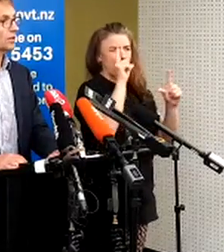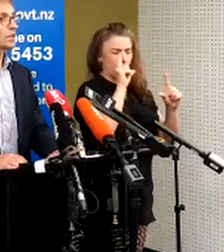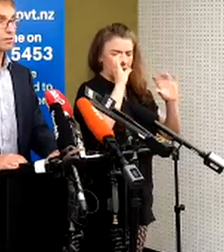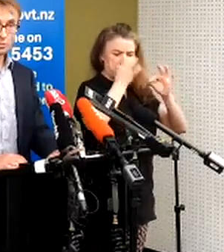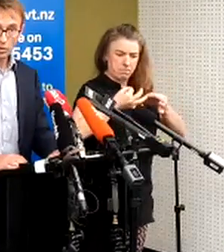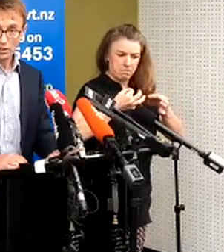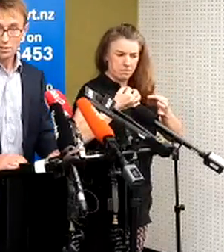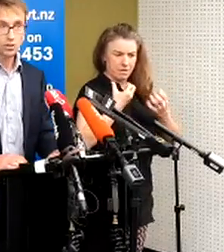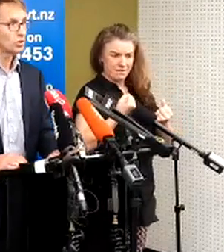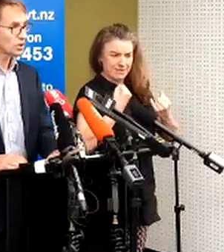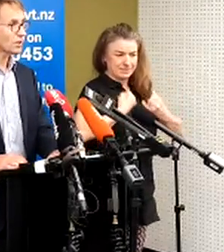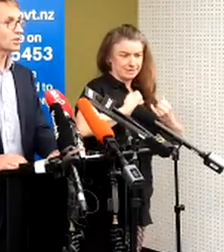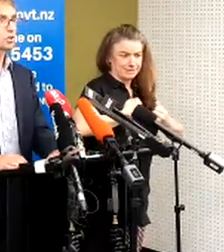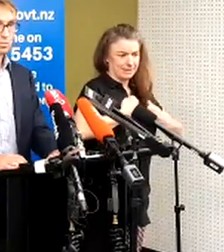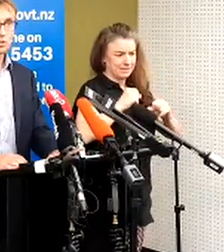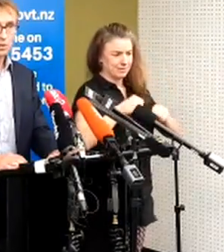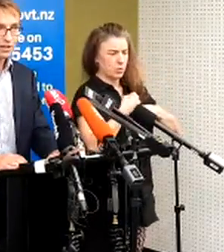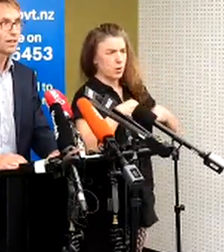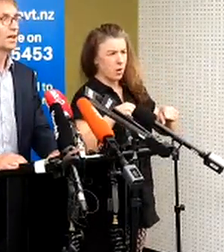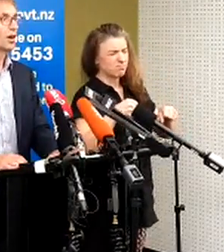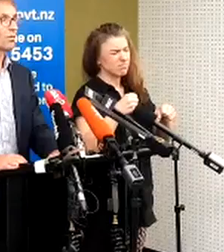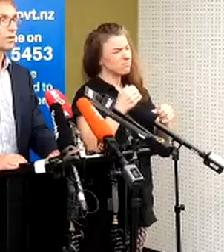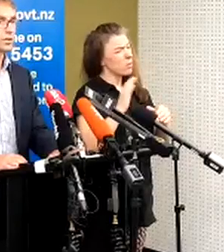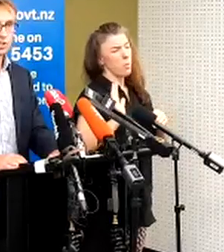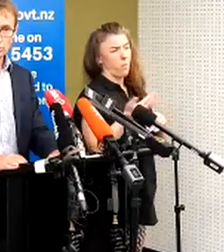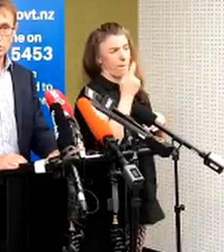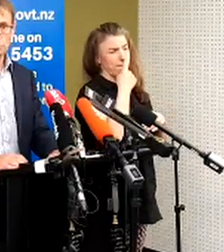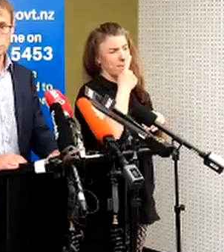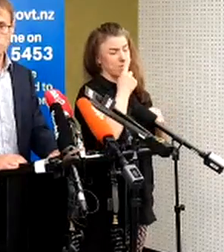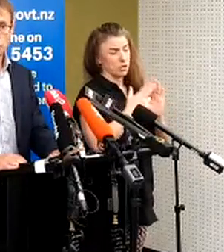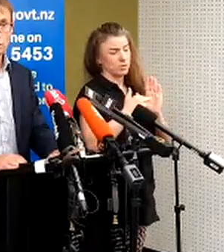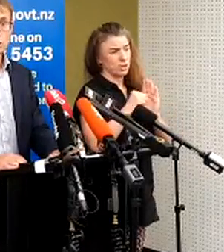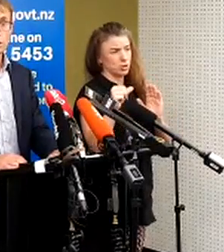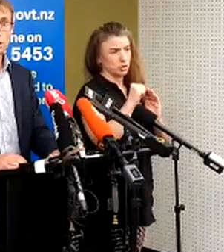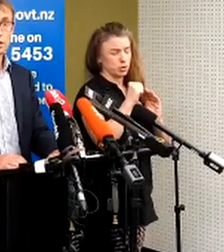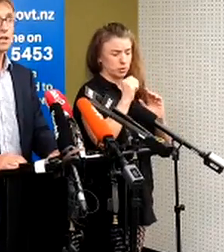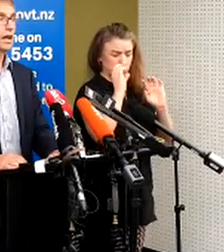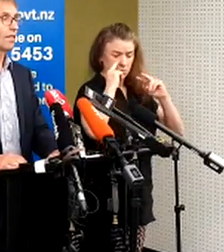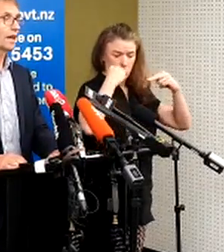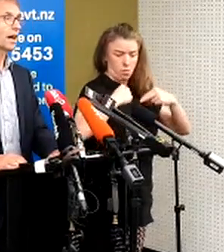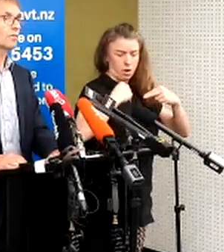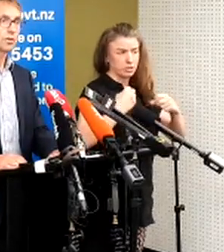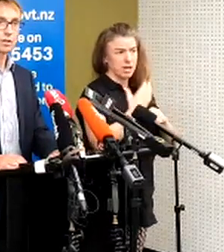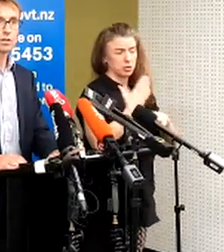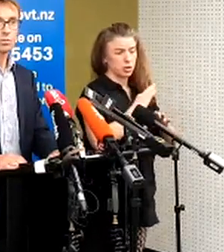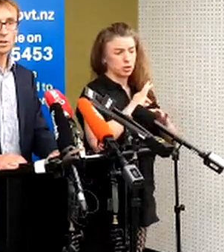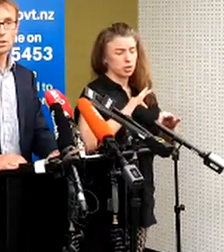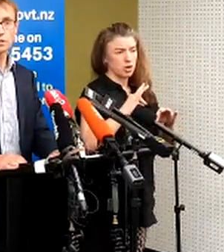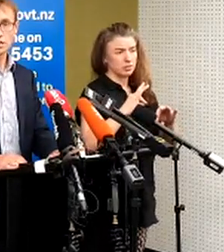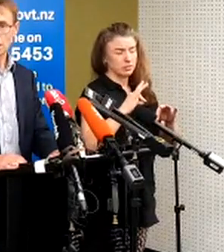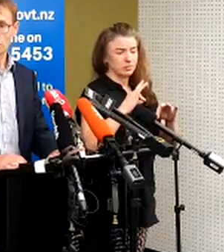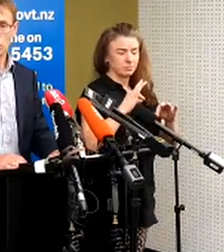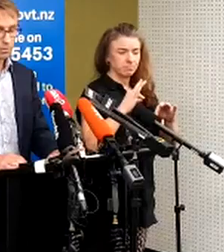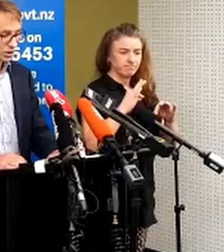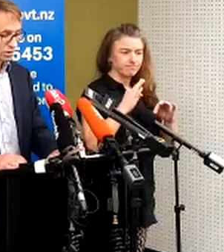add that everybody in New Zealand should be aware of the general symptoms of COVID-19, and they are very